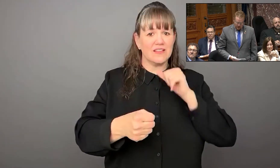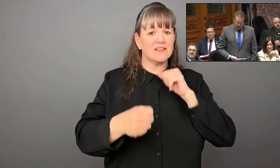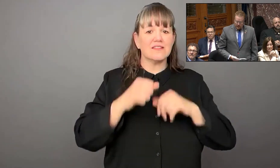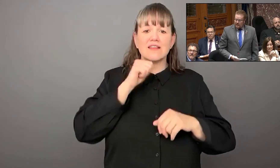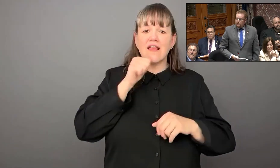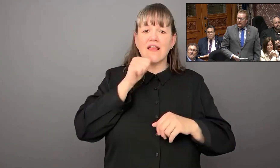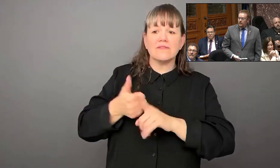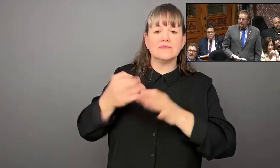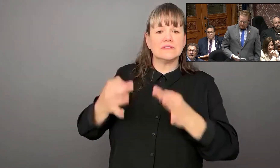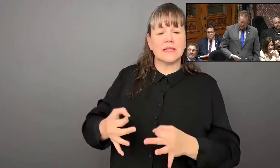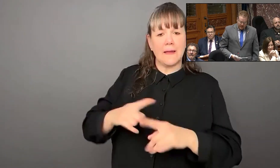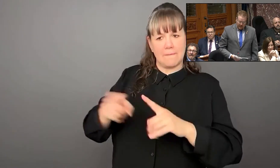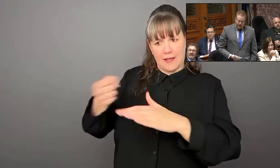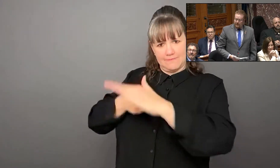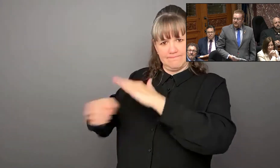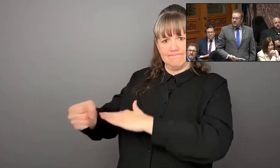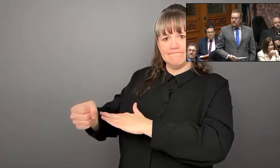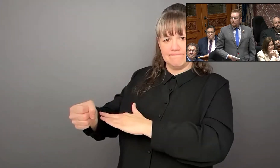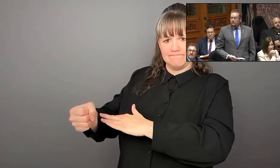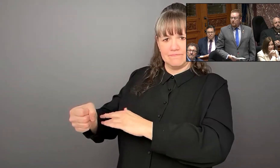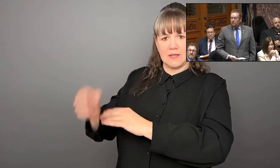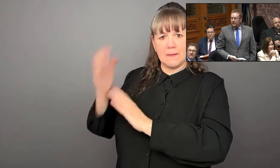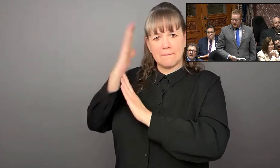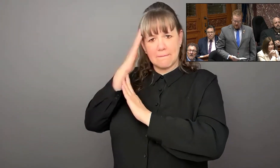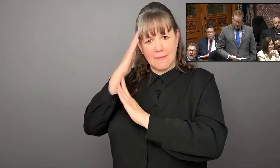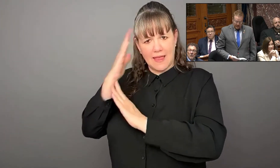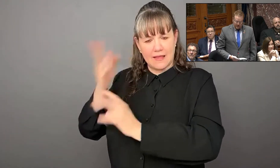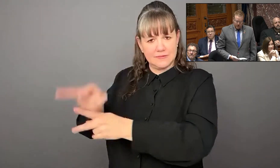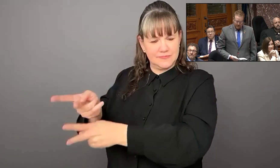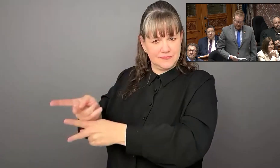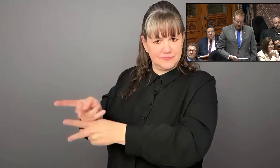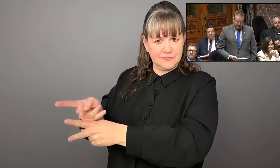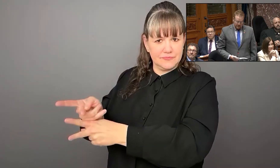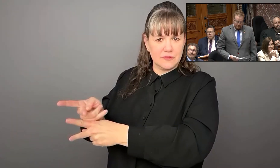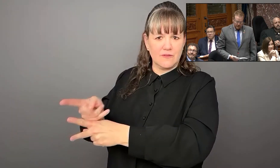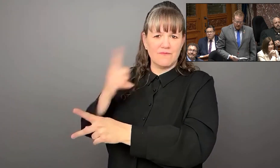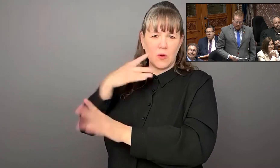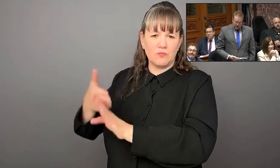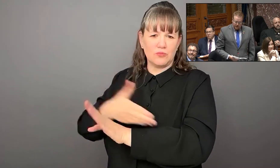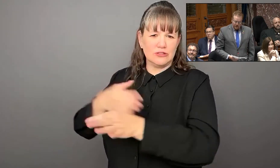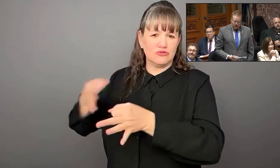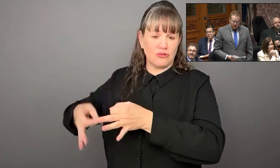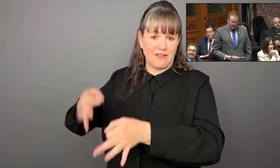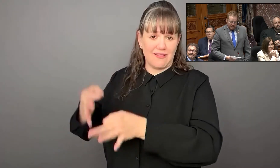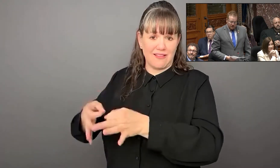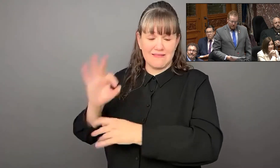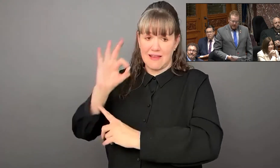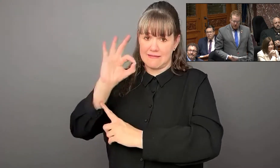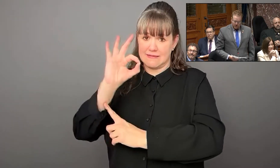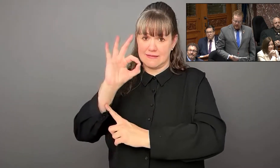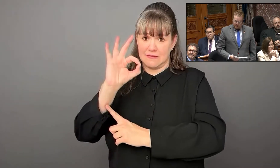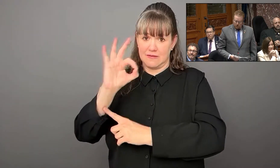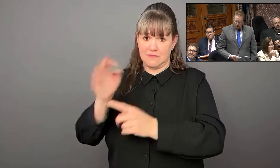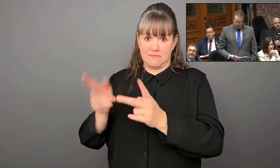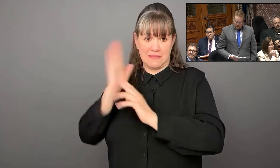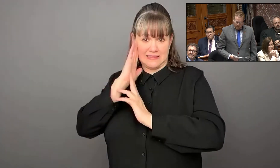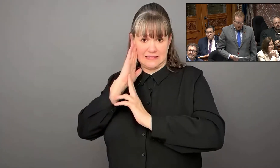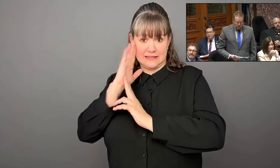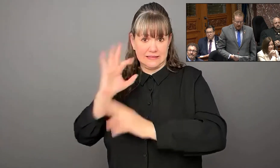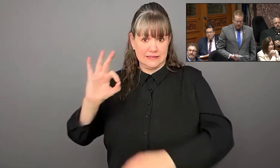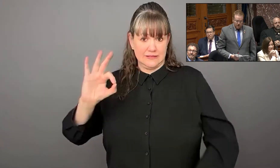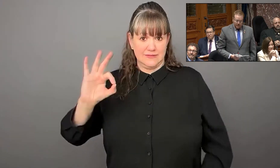progress. Let's be clear, 9 beds isn't progress. It's a Band-Aid. Even Dr. Daniel Vigo said,